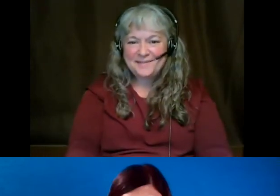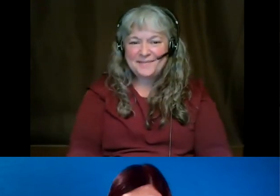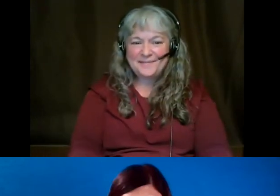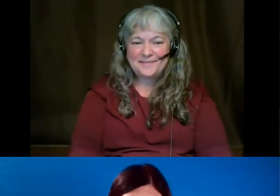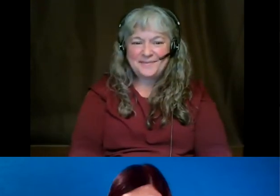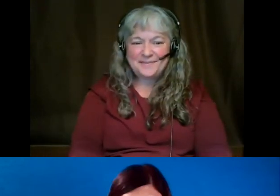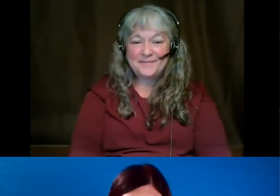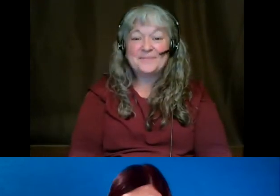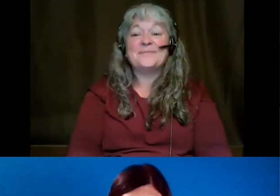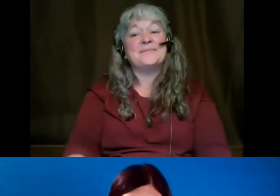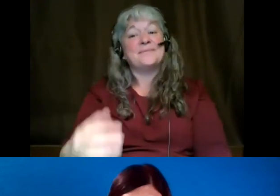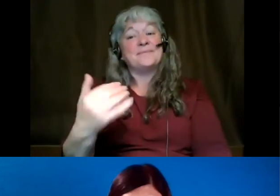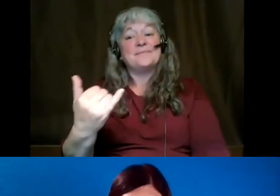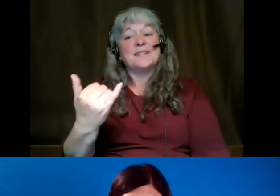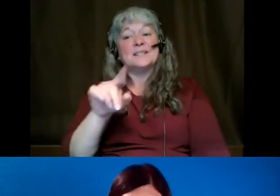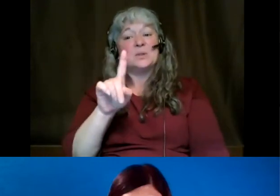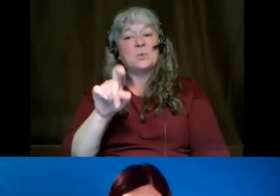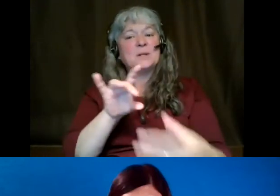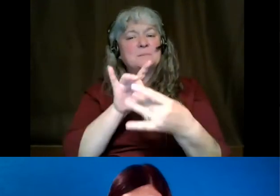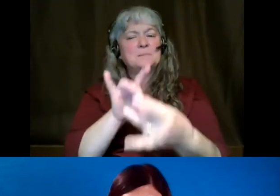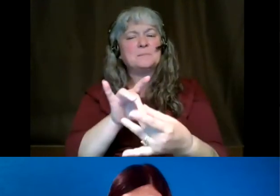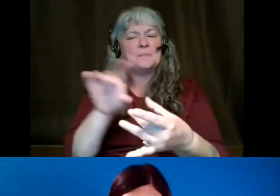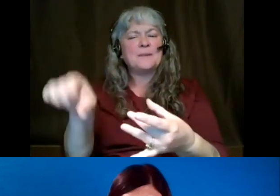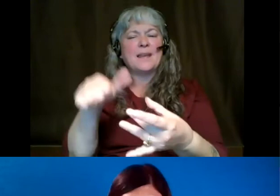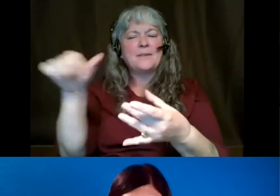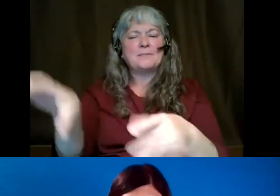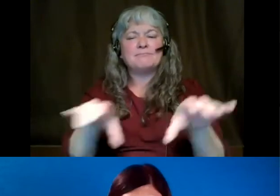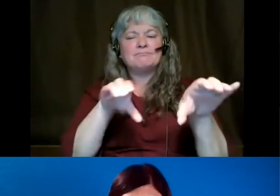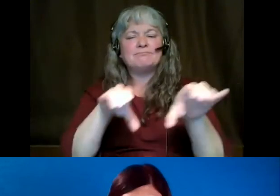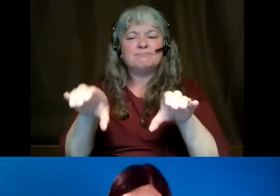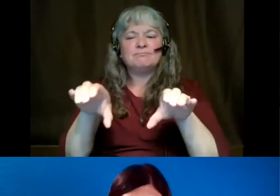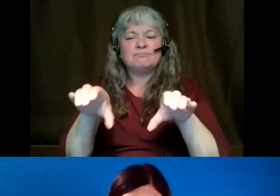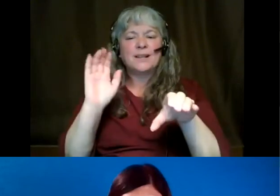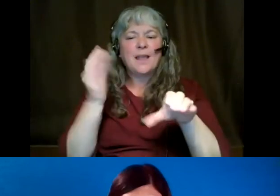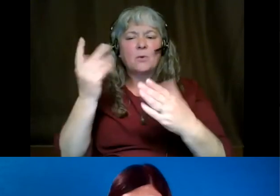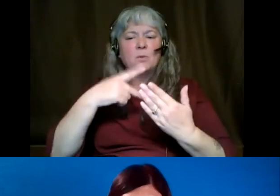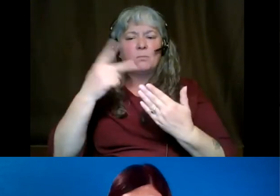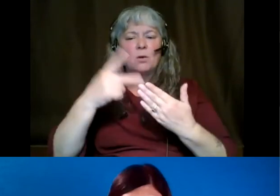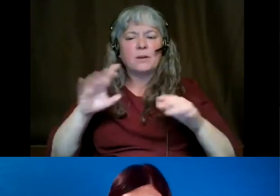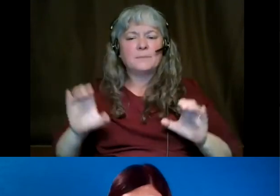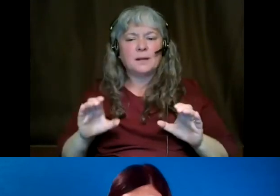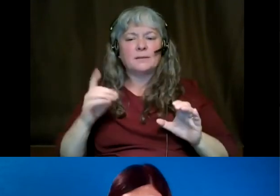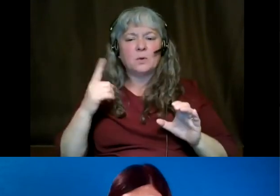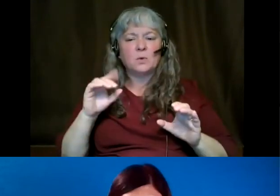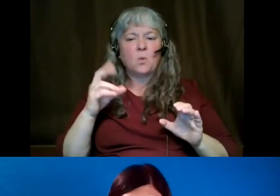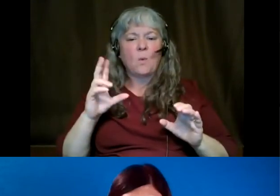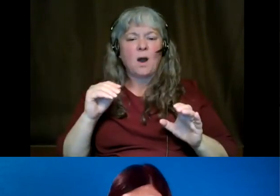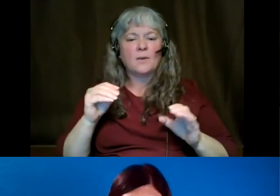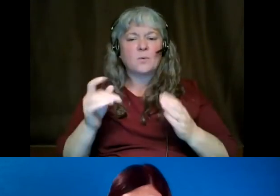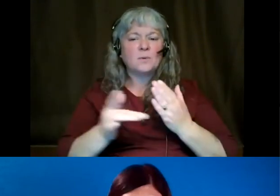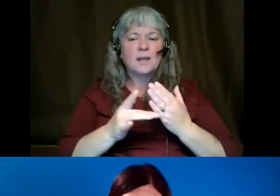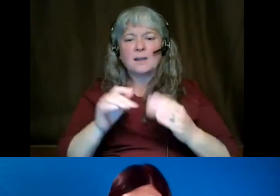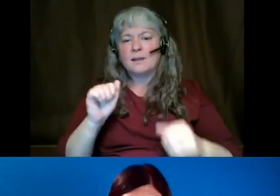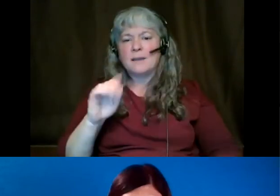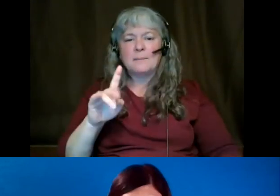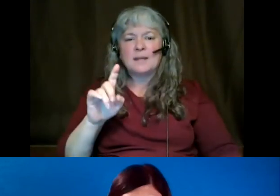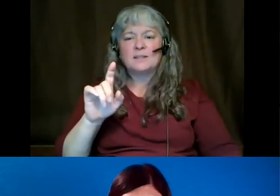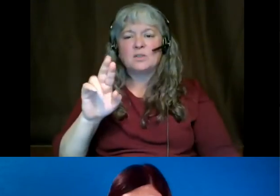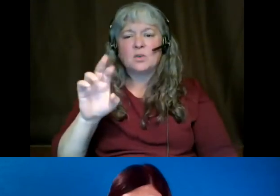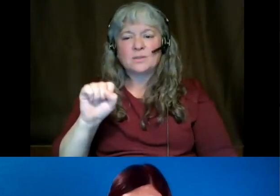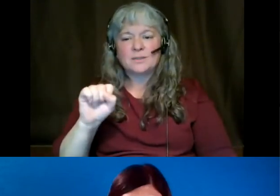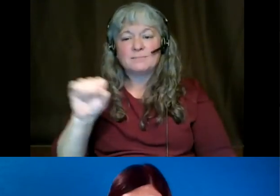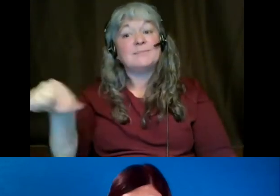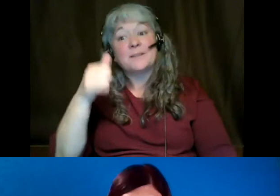So this question has to do with other activities that our program does at Ohio Tech Ambassadors aside from events